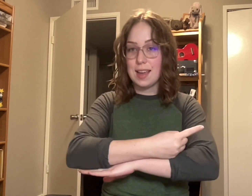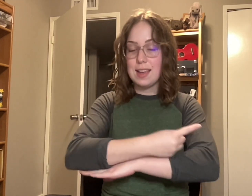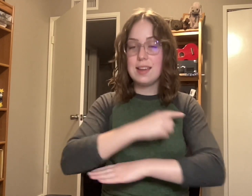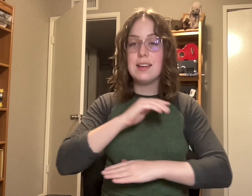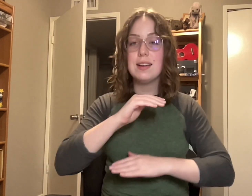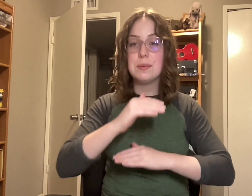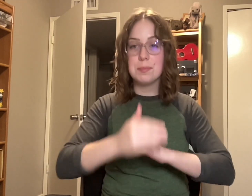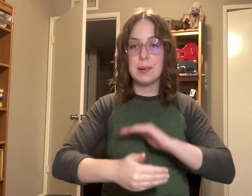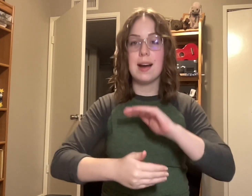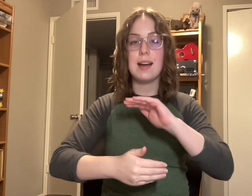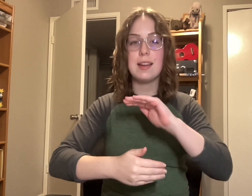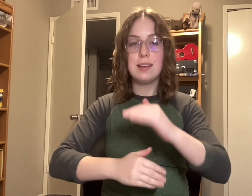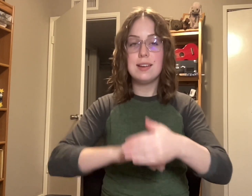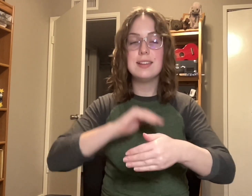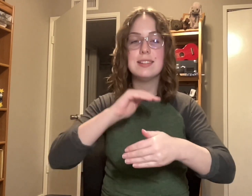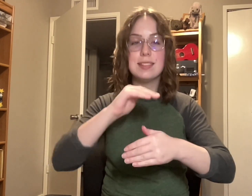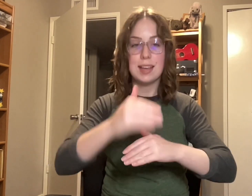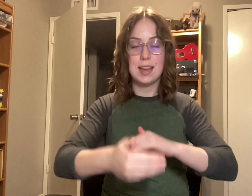Day by day,